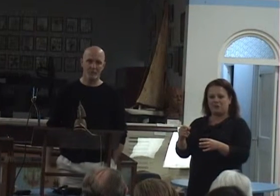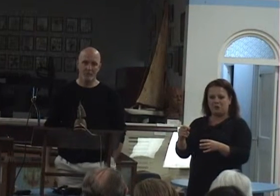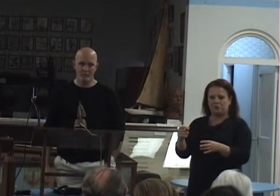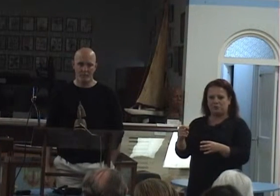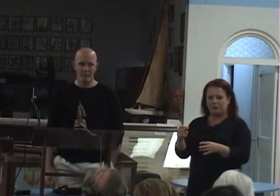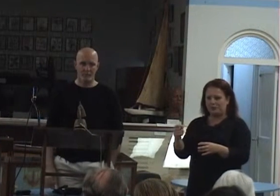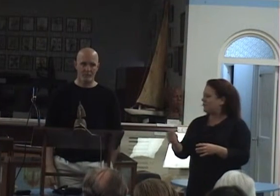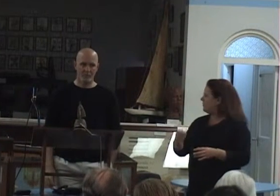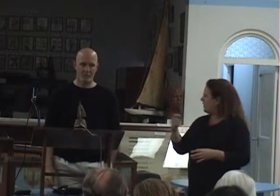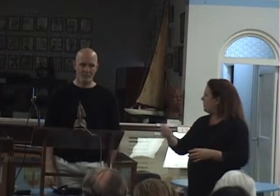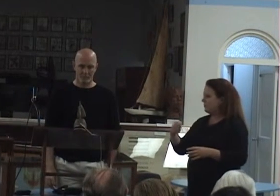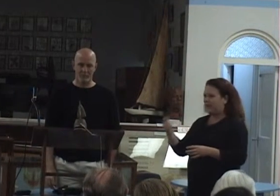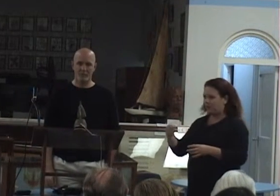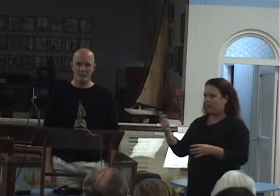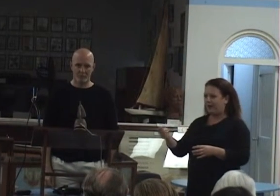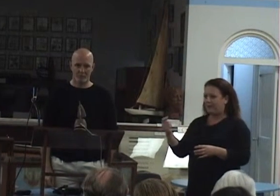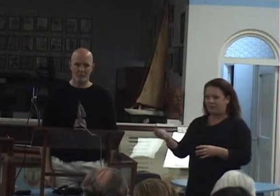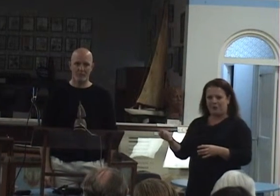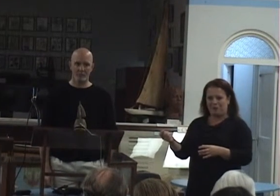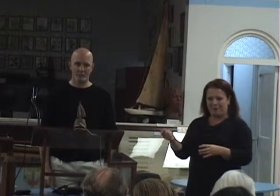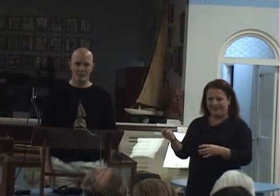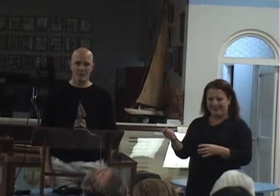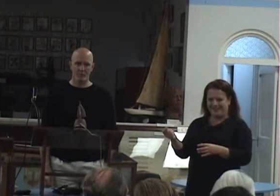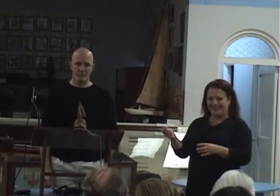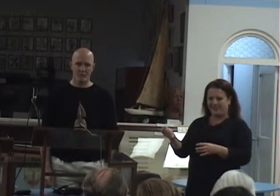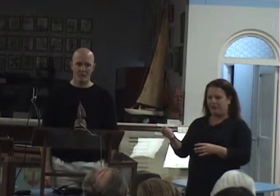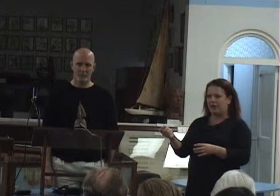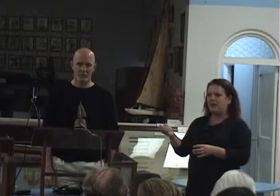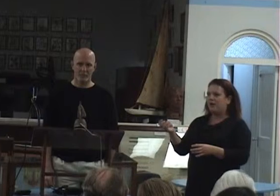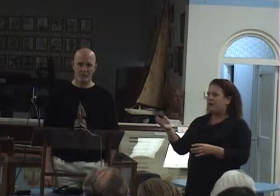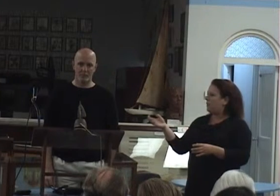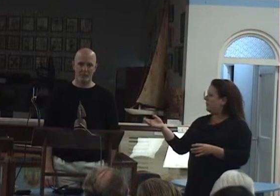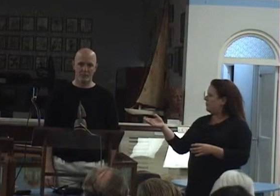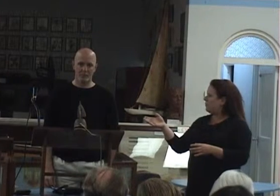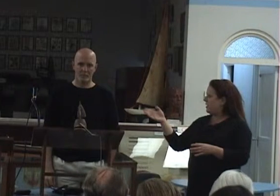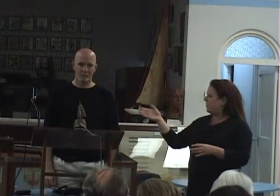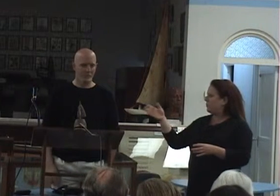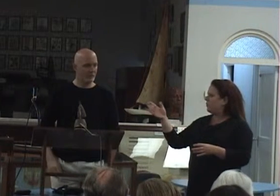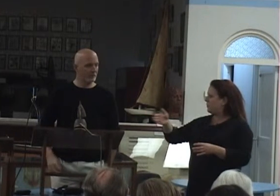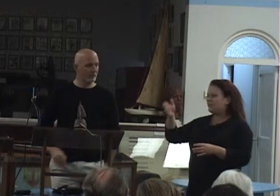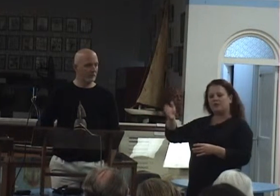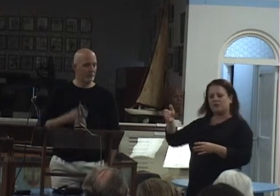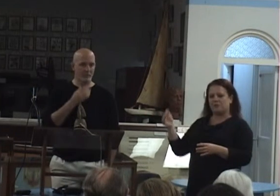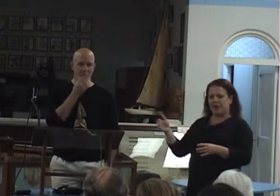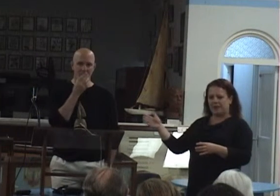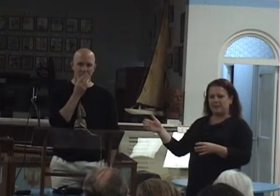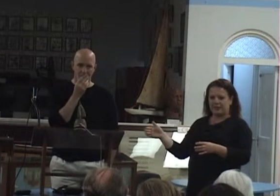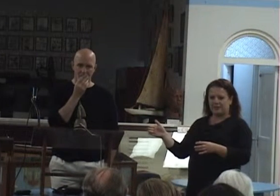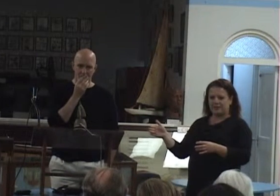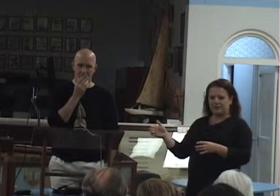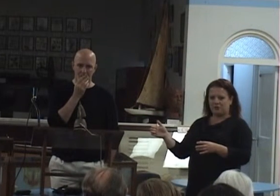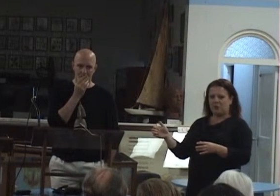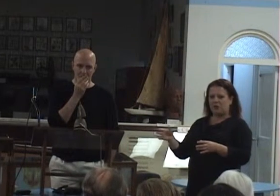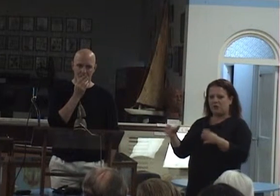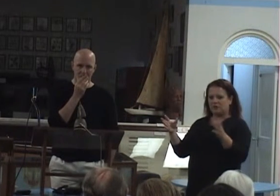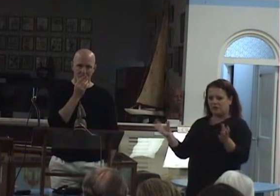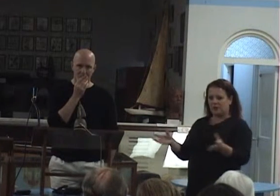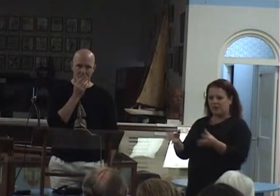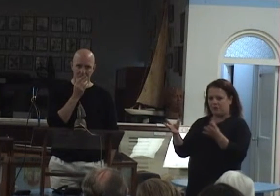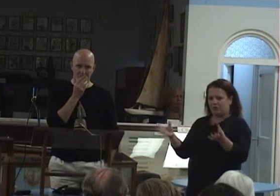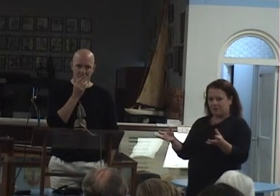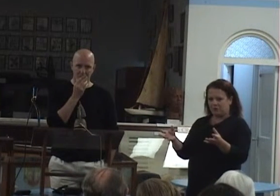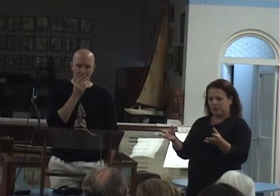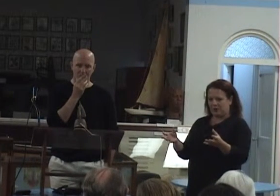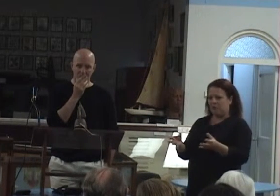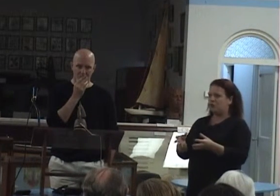think it takes a few years to get your land track up and going and things like that. But what we really see are different endings. So they're all